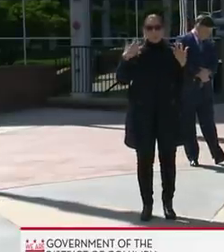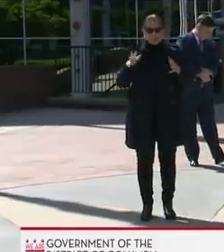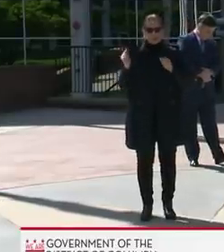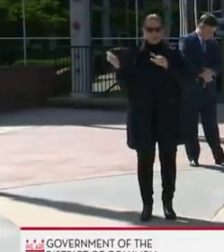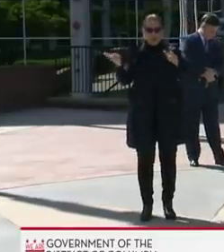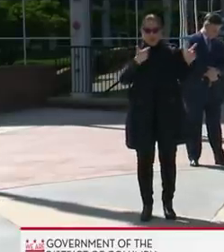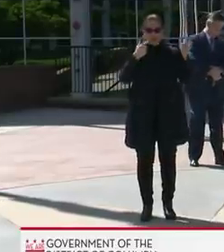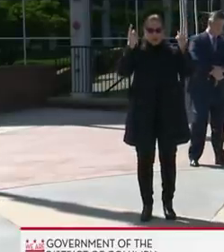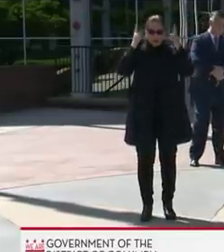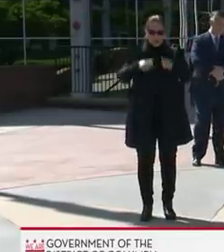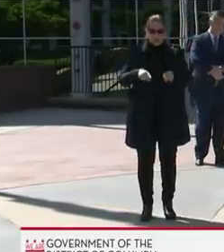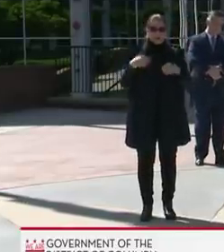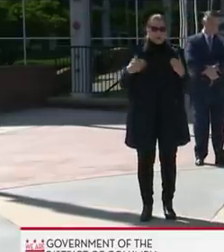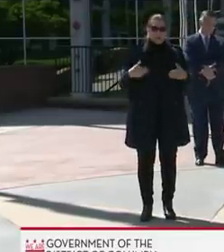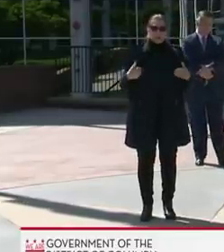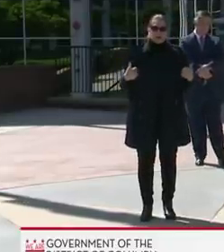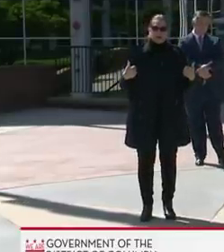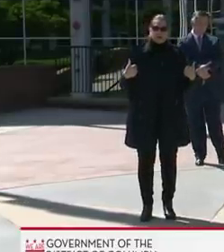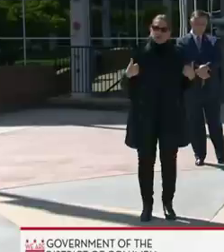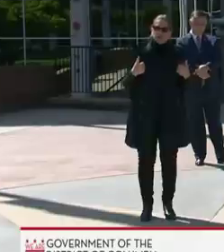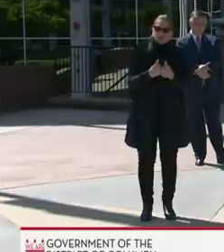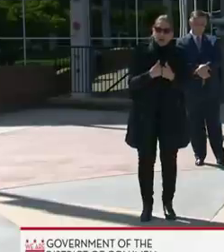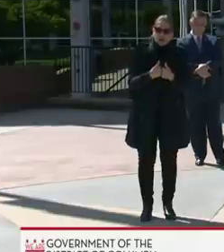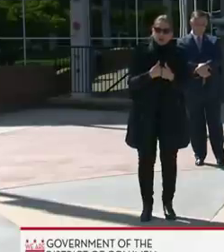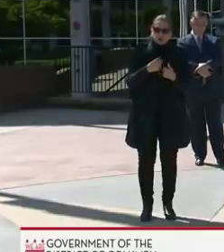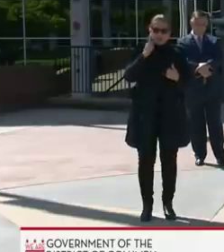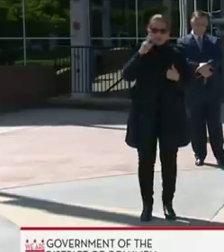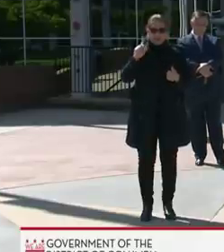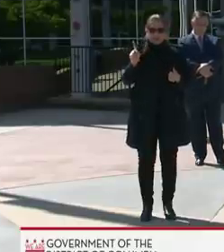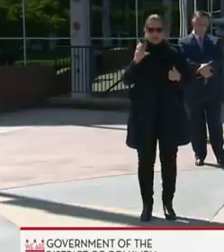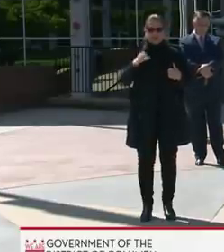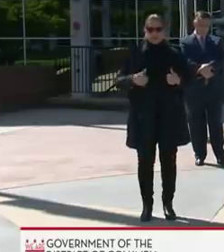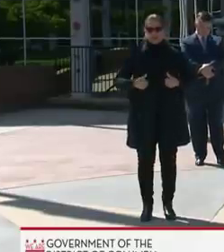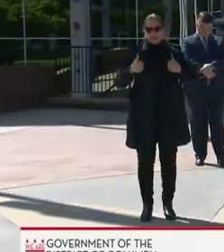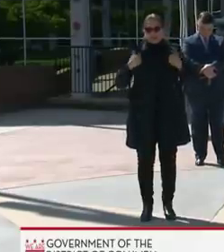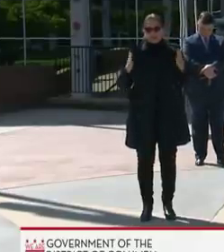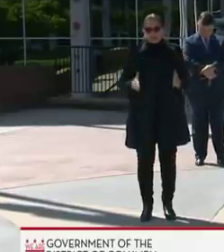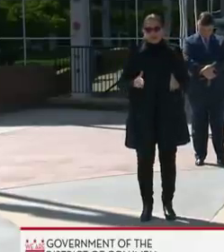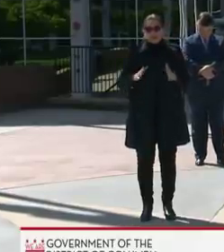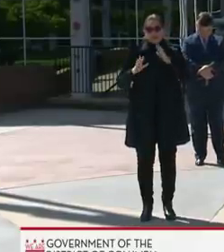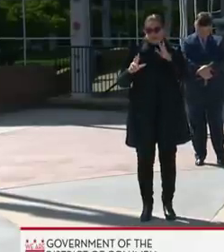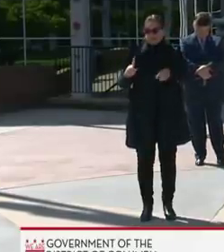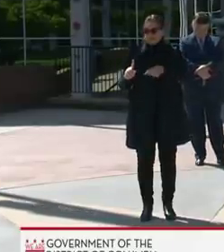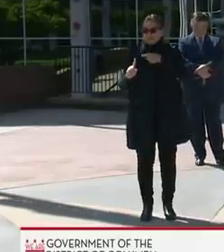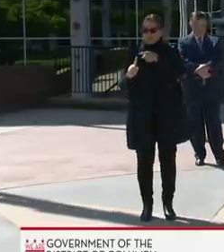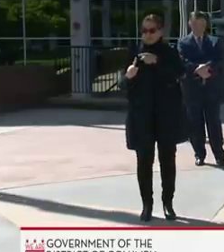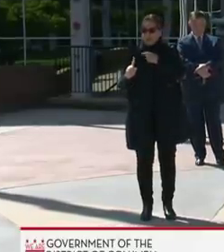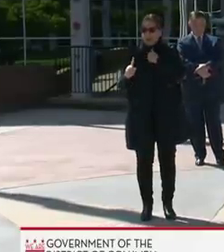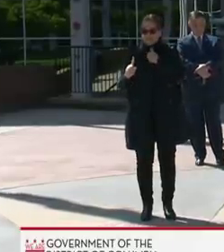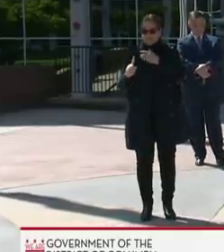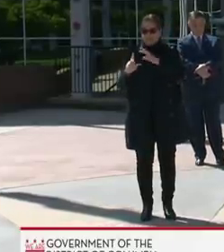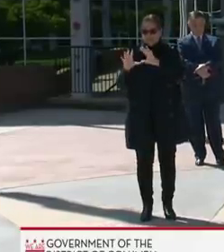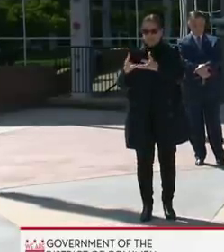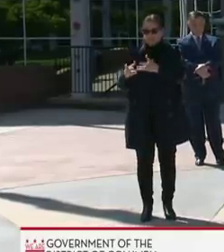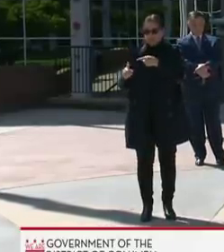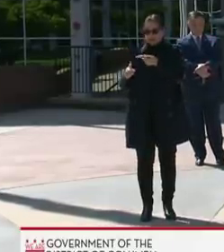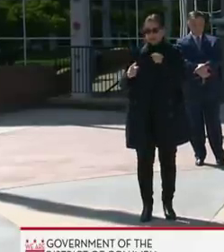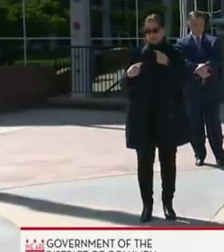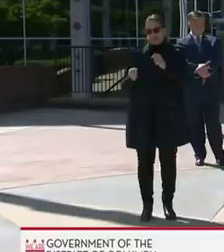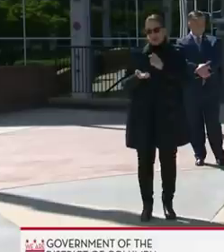challenge for D.C. residents, a certain segment of D.C. residents that we want to try to help.